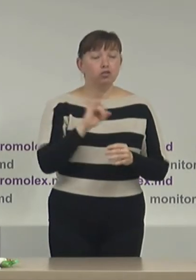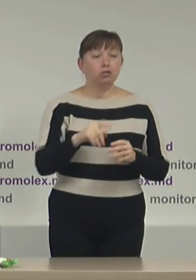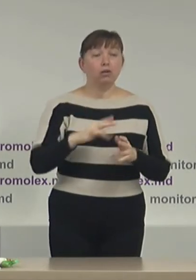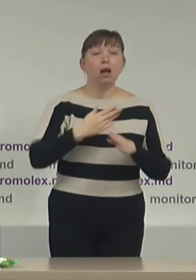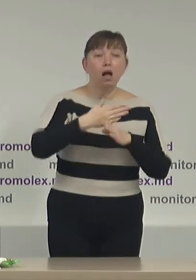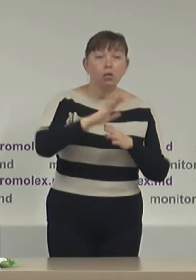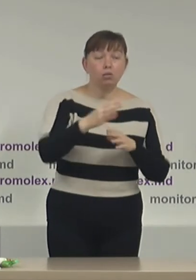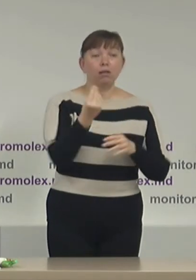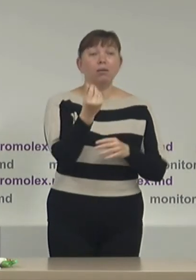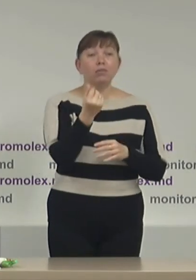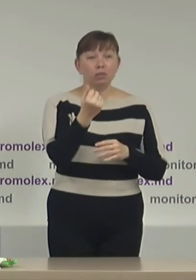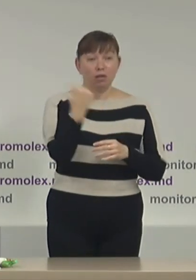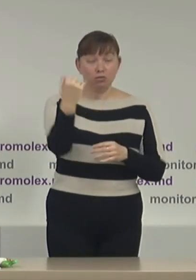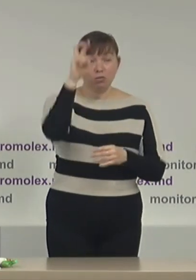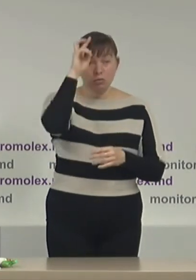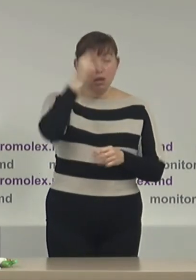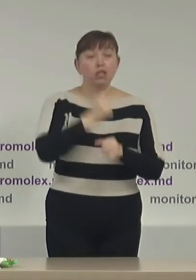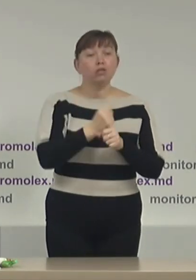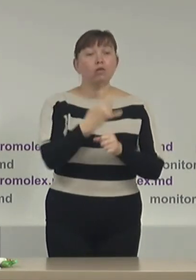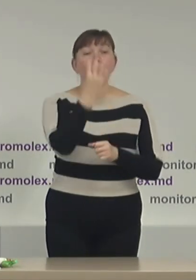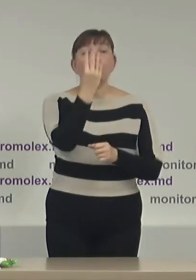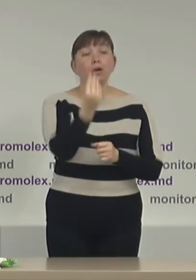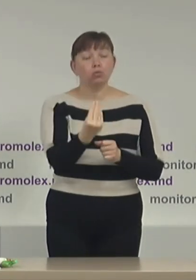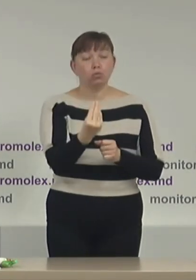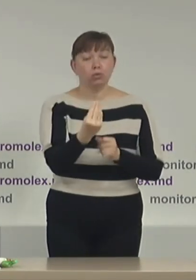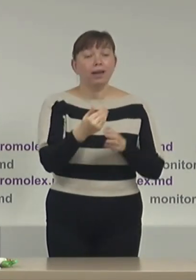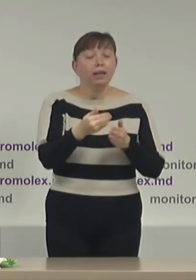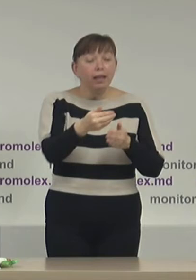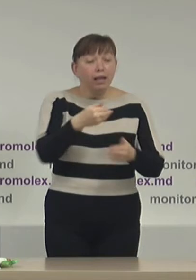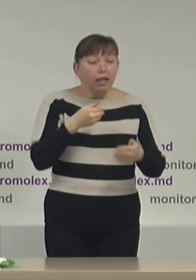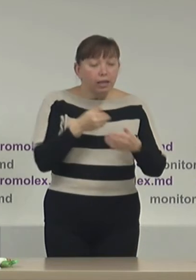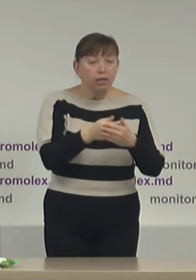this regulation and the appropriation of funds was